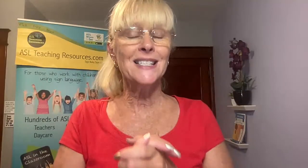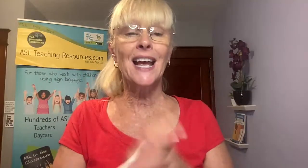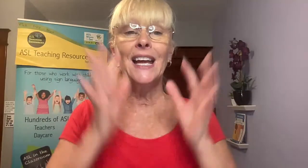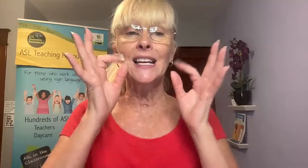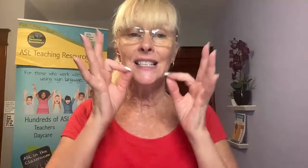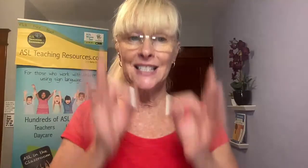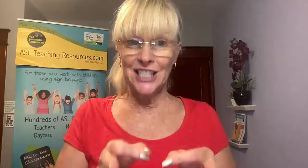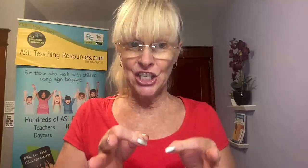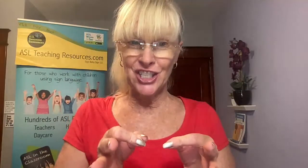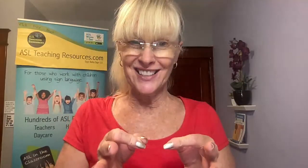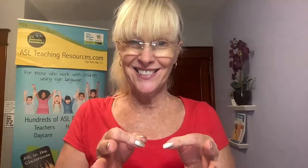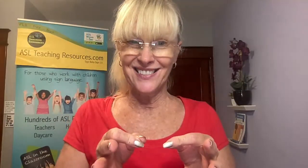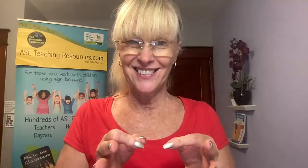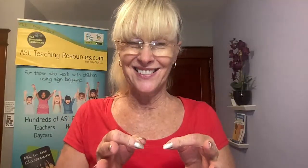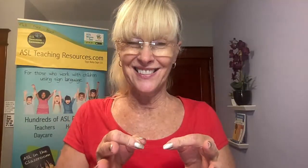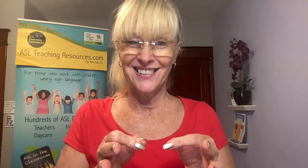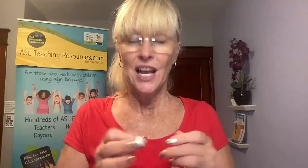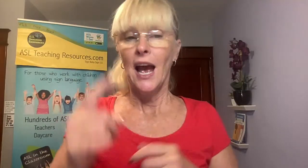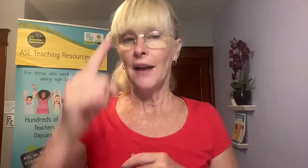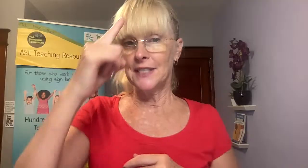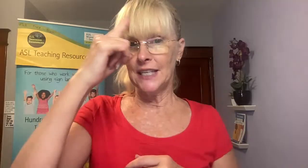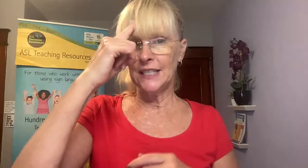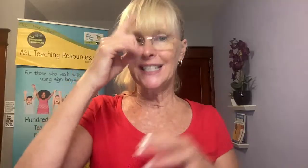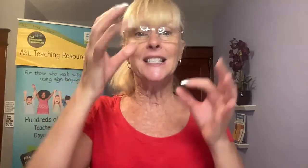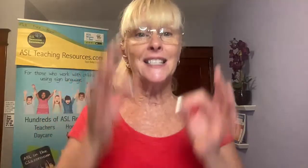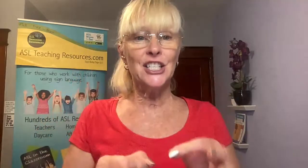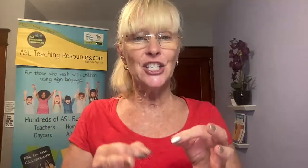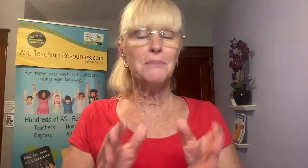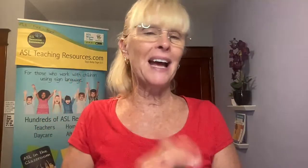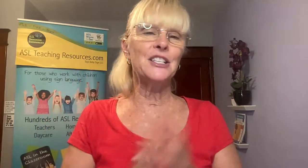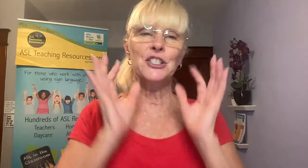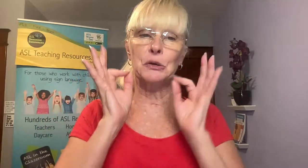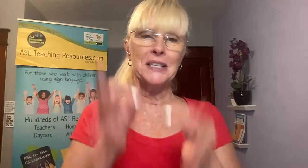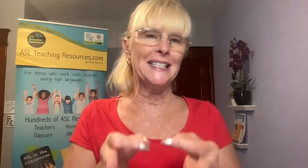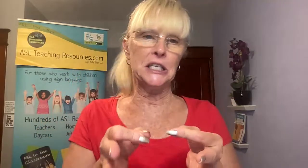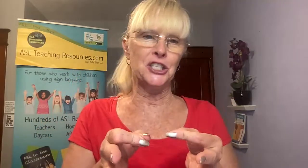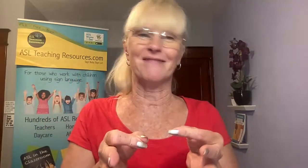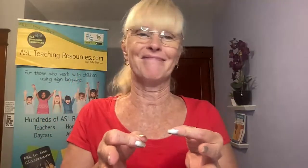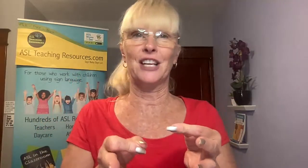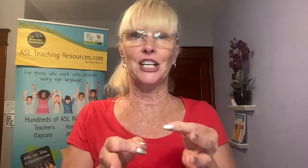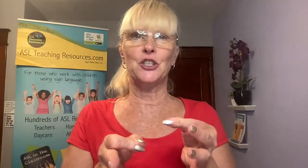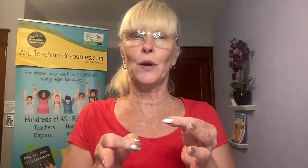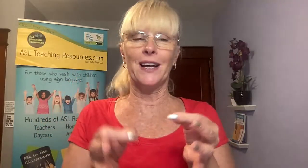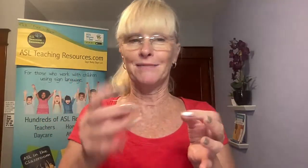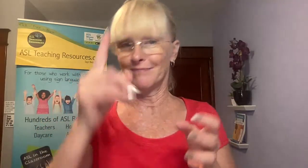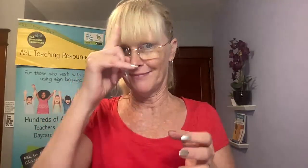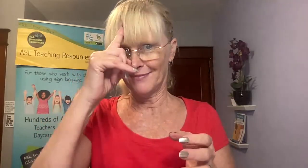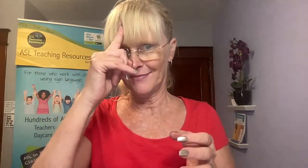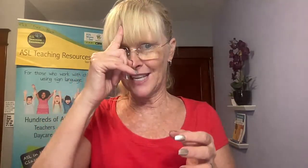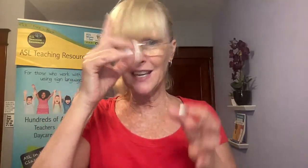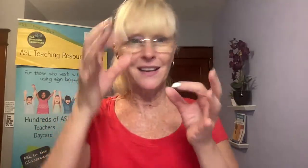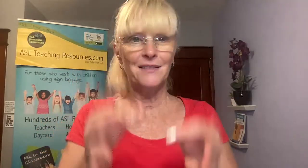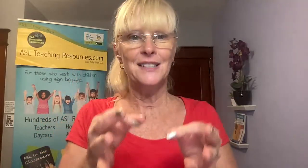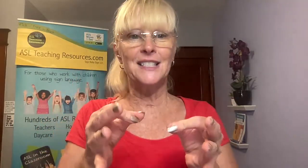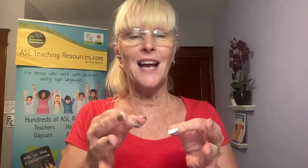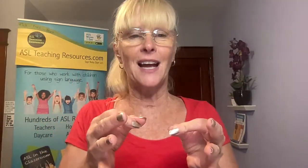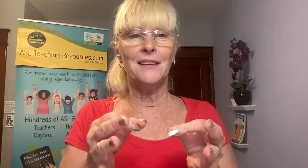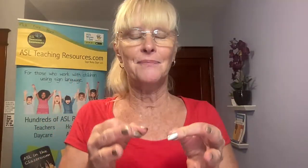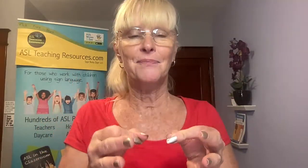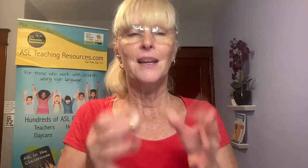say decision. I've seen decision. I just go decision. Shortcut. Think, decide,